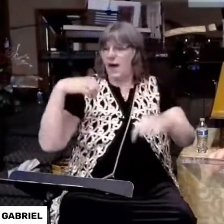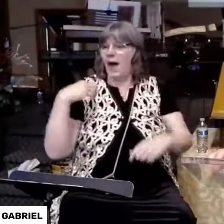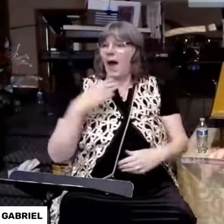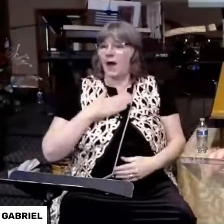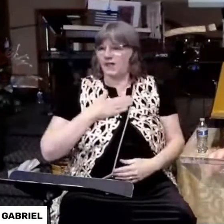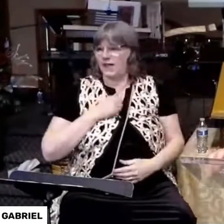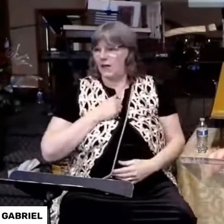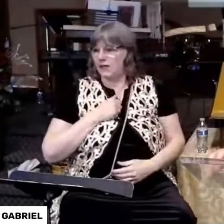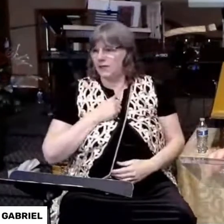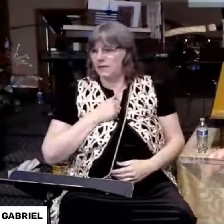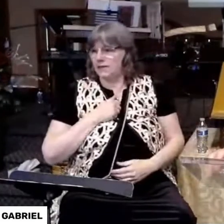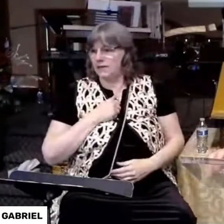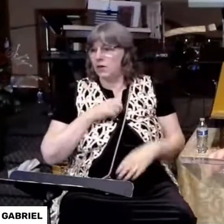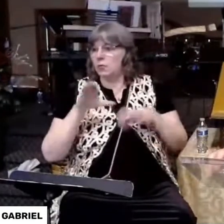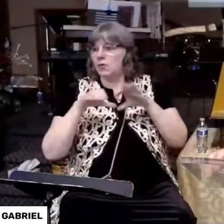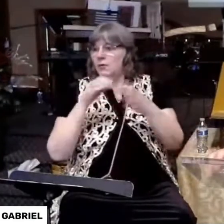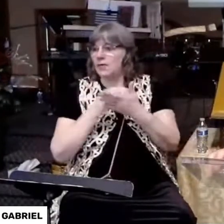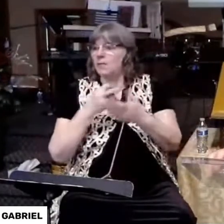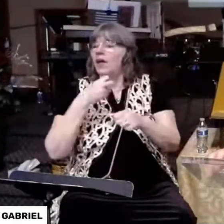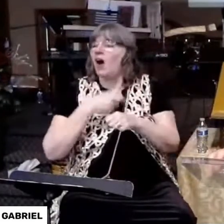The freedom to process